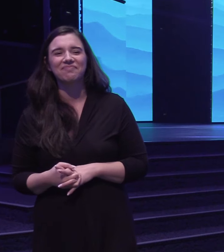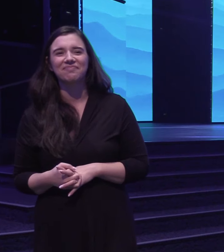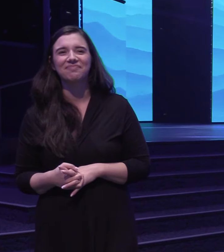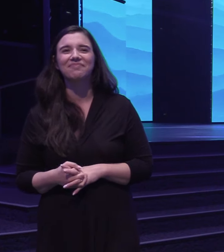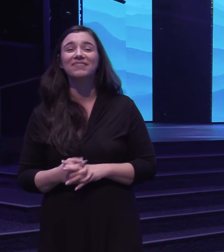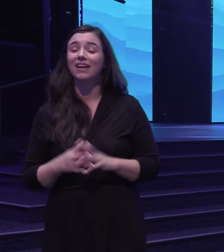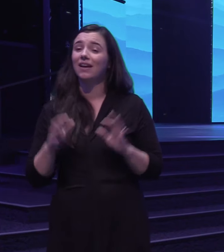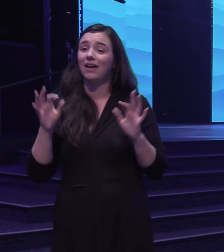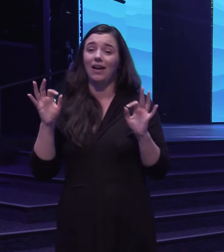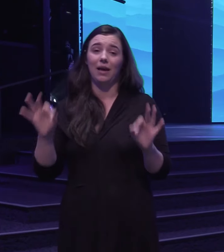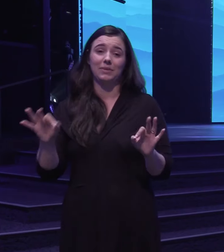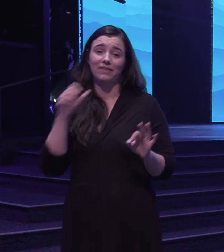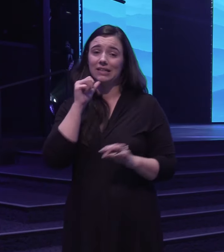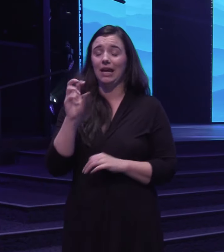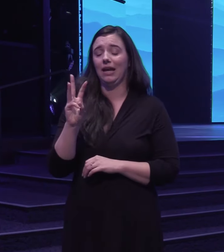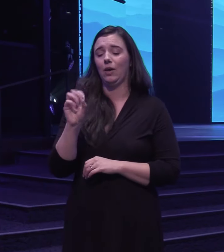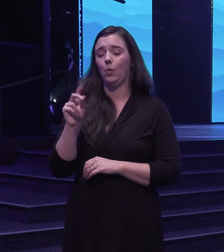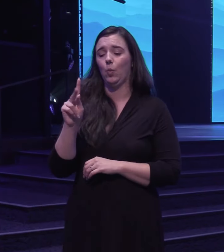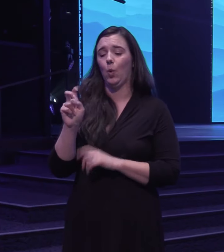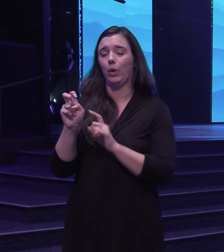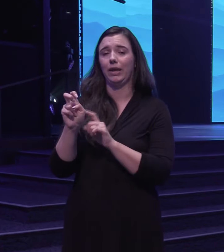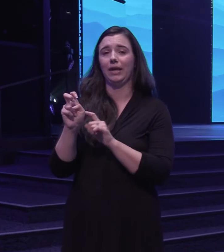I'm definitely not woke, but,